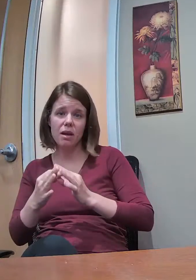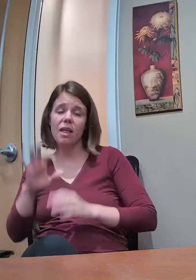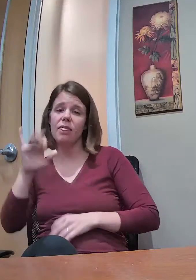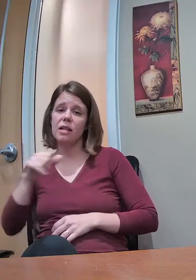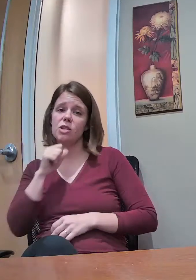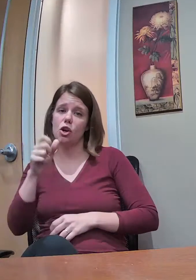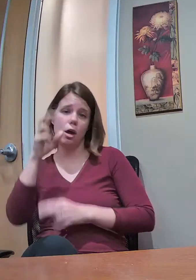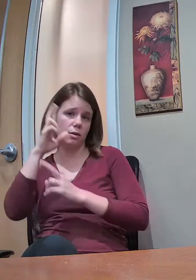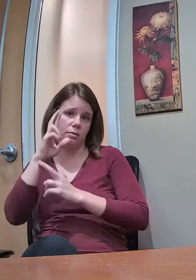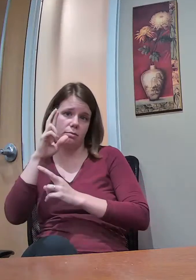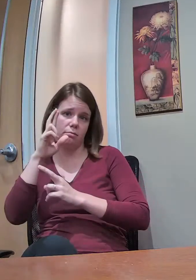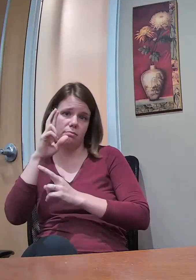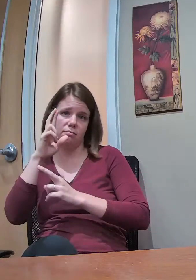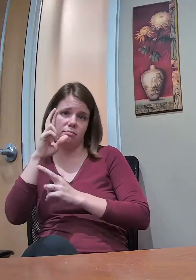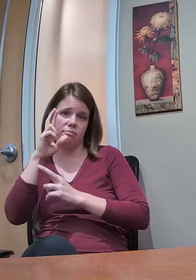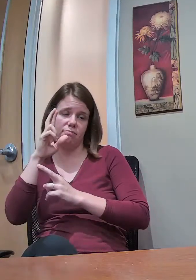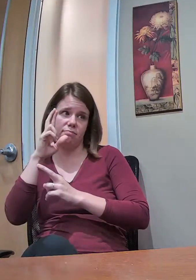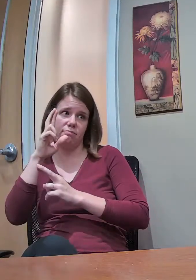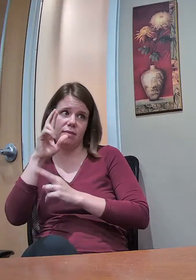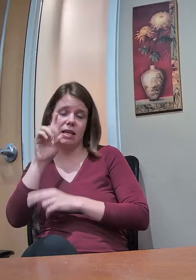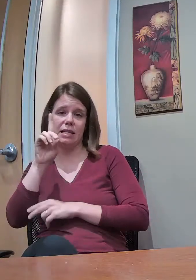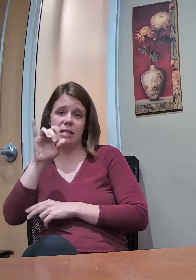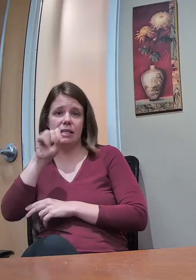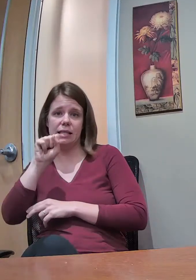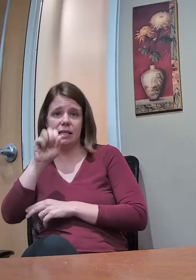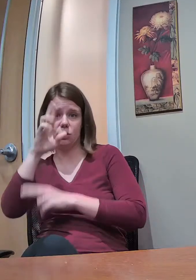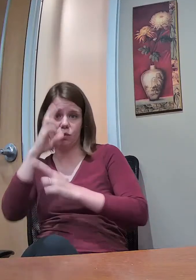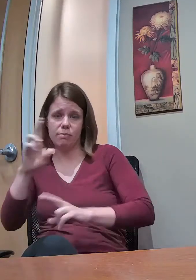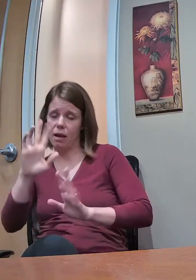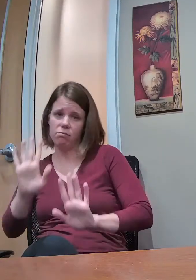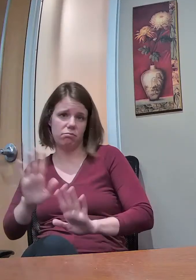Recognized, absolutely. But that's not what